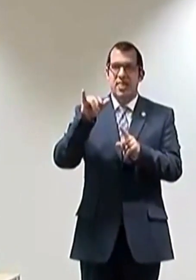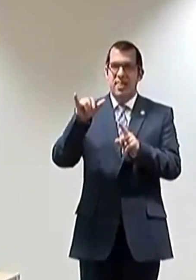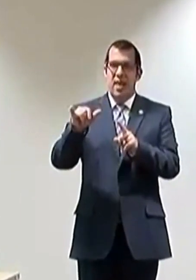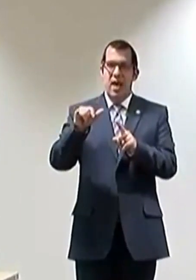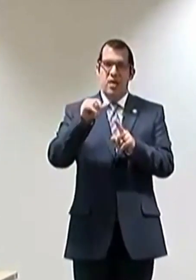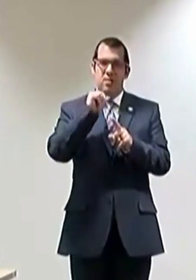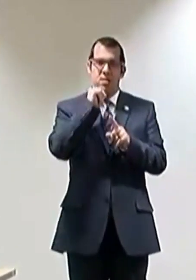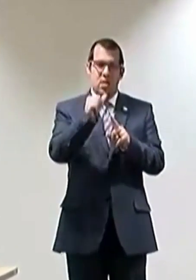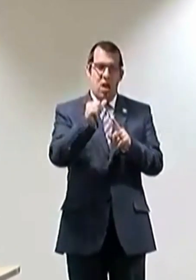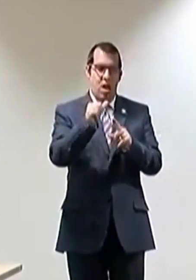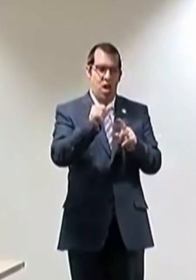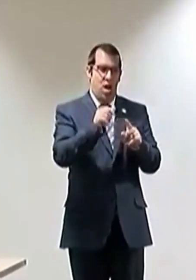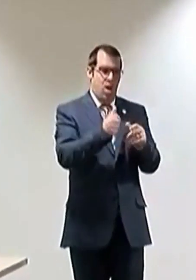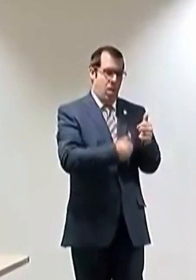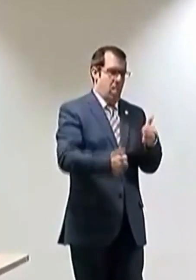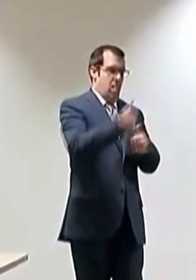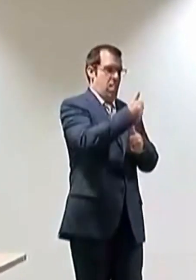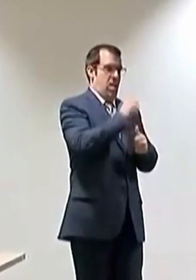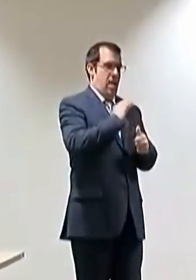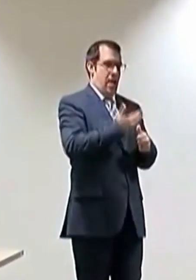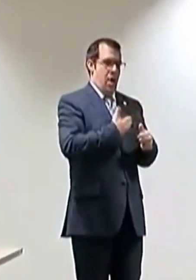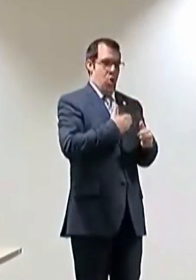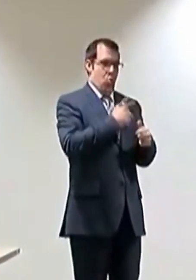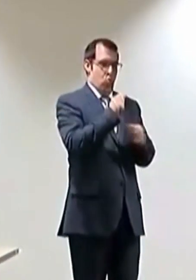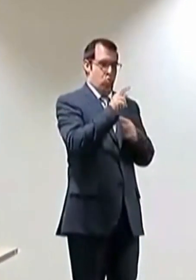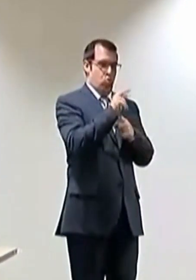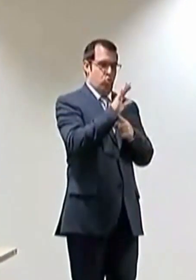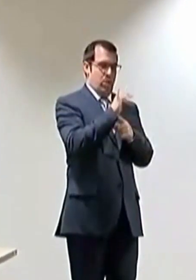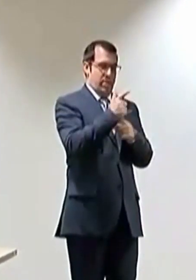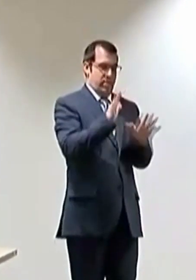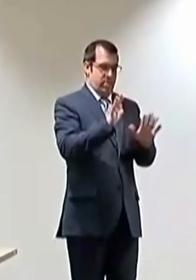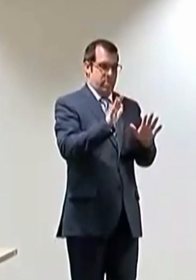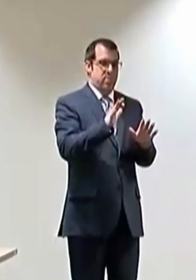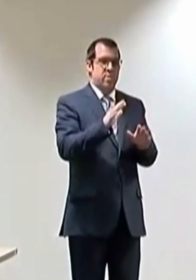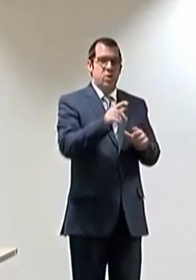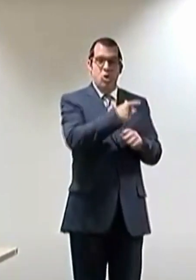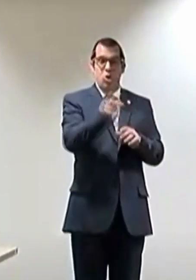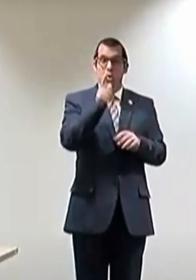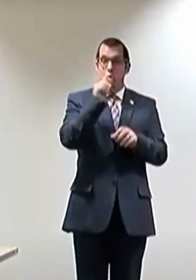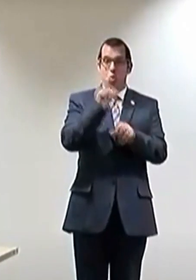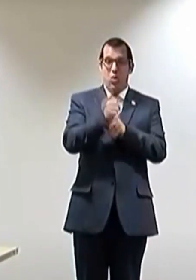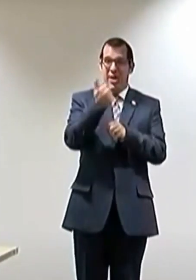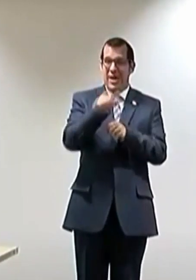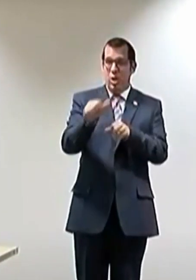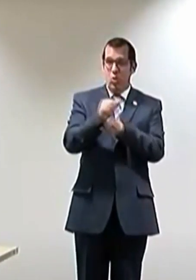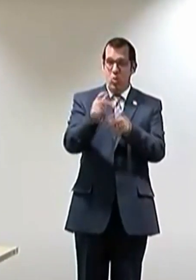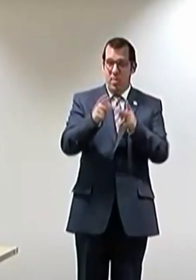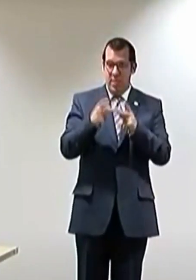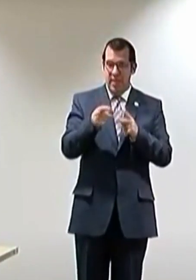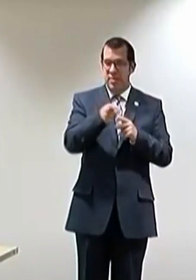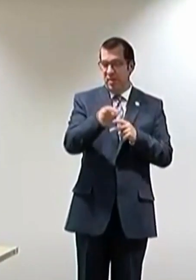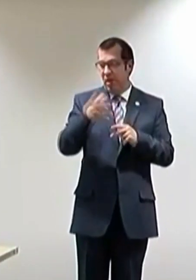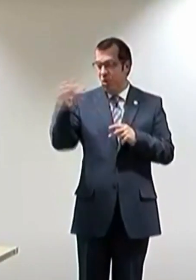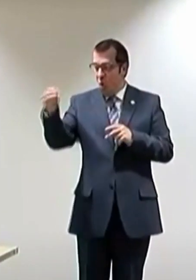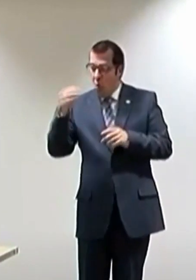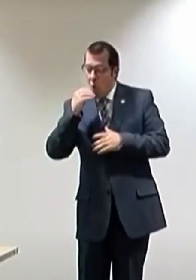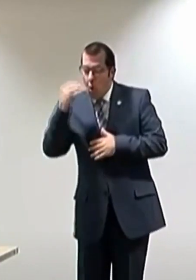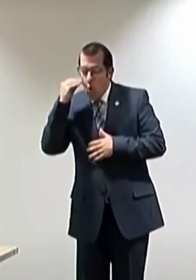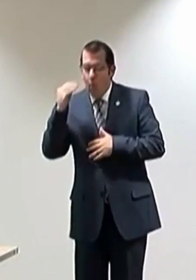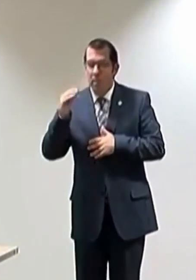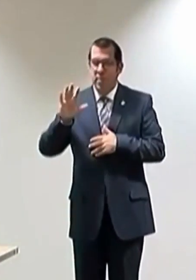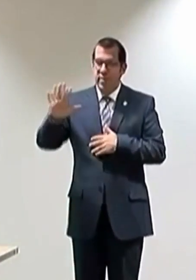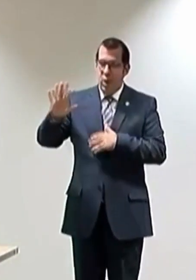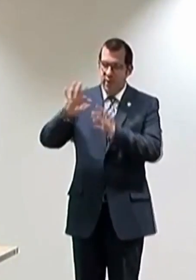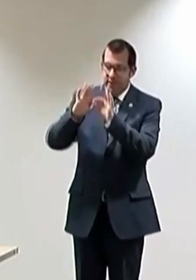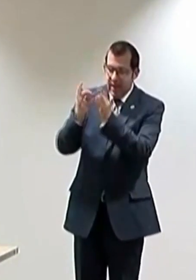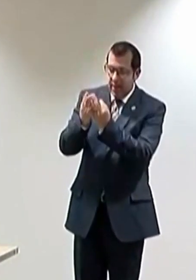tracing that we do, because of course people who work at any workplace, they also go home, and they have families